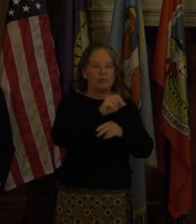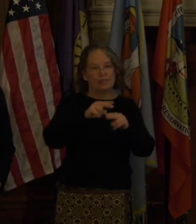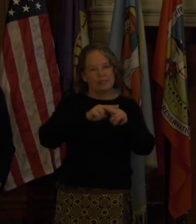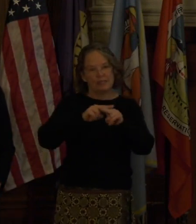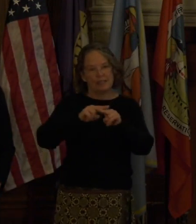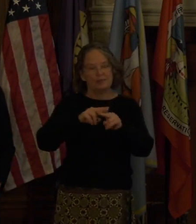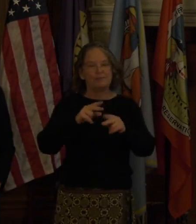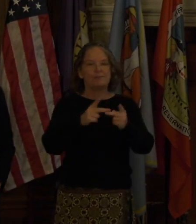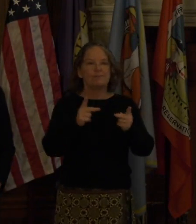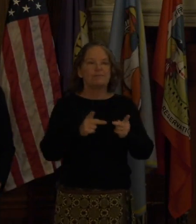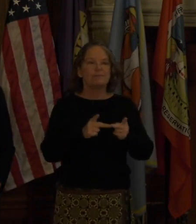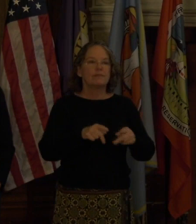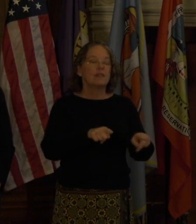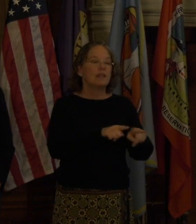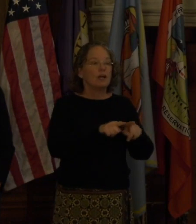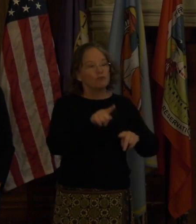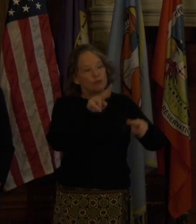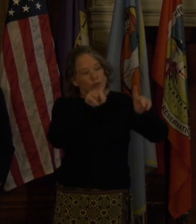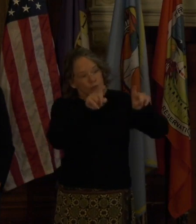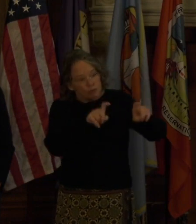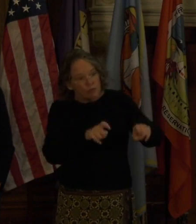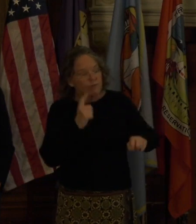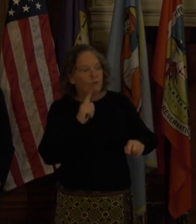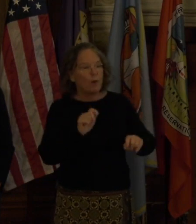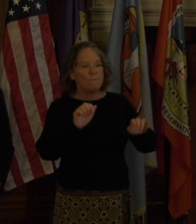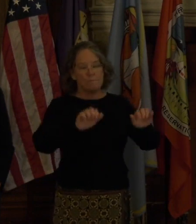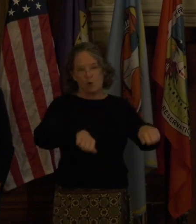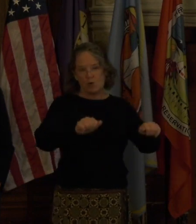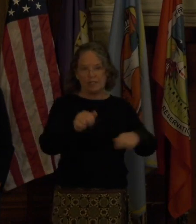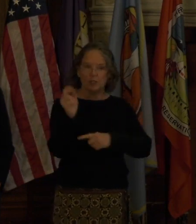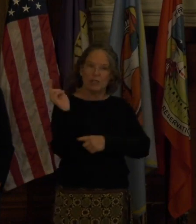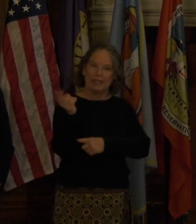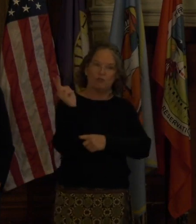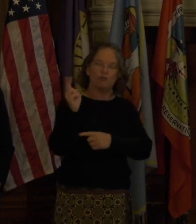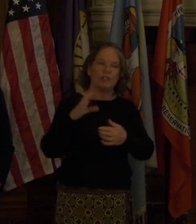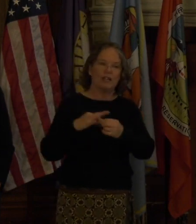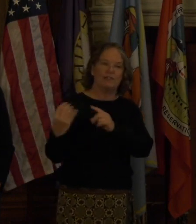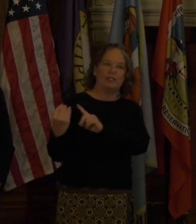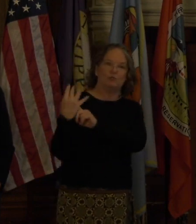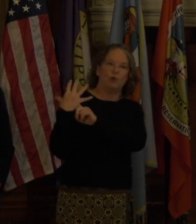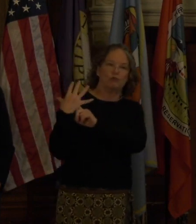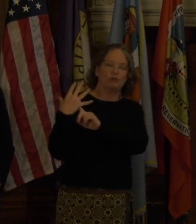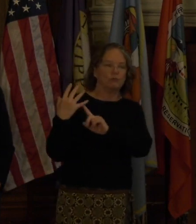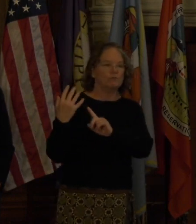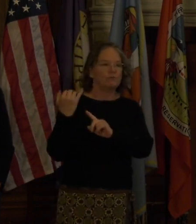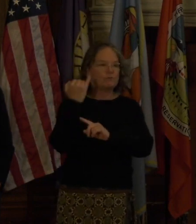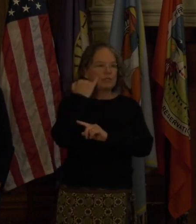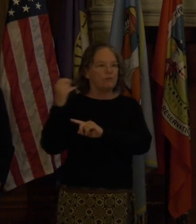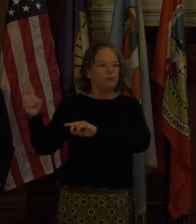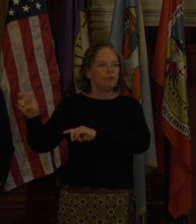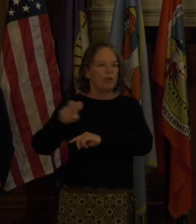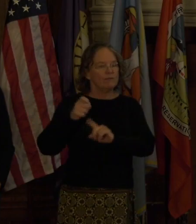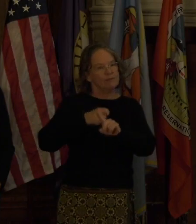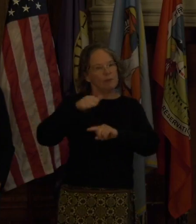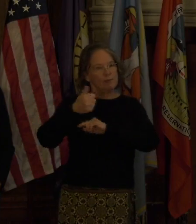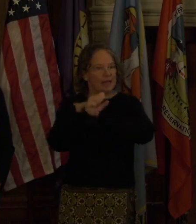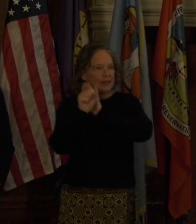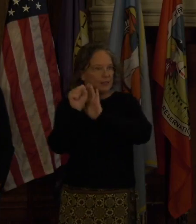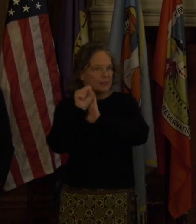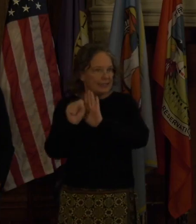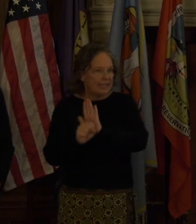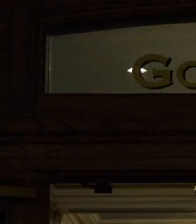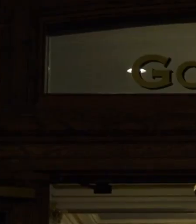be screening for potential exposure history for travelers arriving in Montana from another state or country at